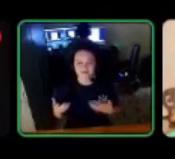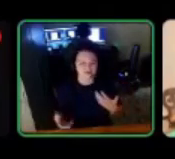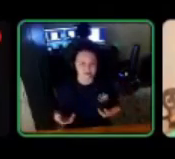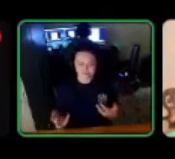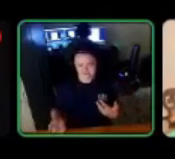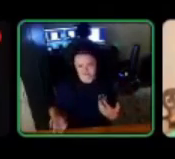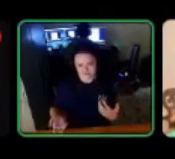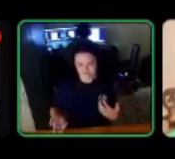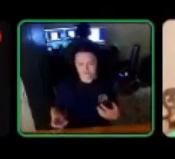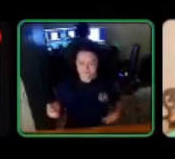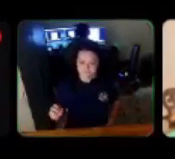crazy position.